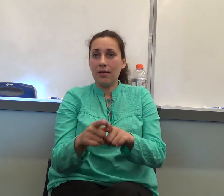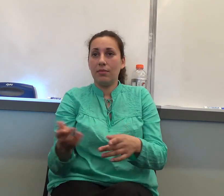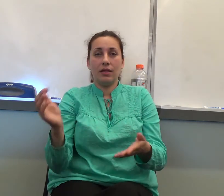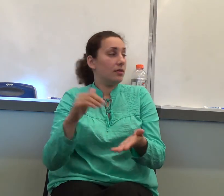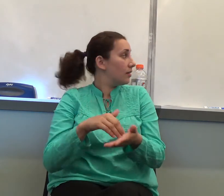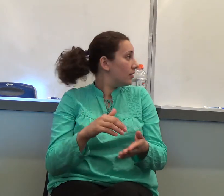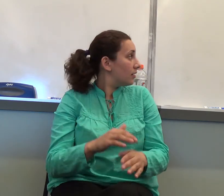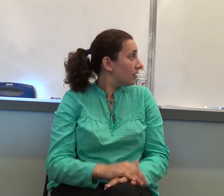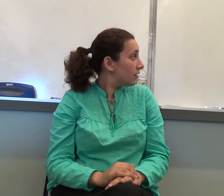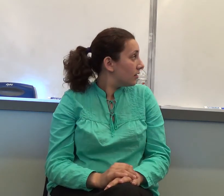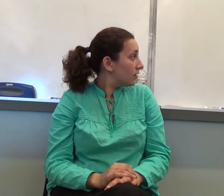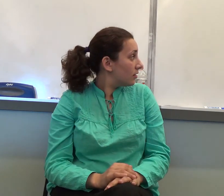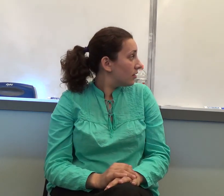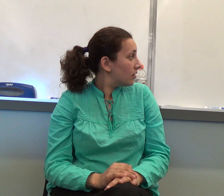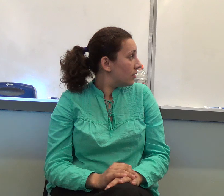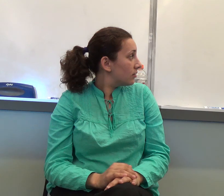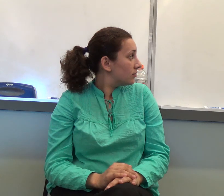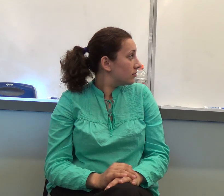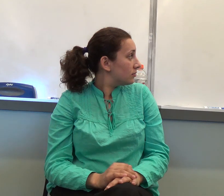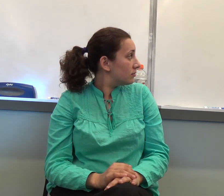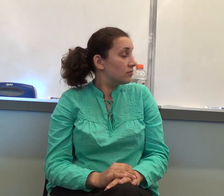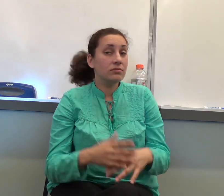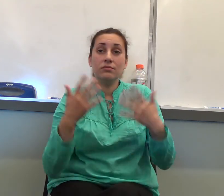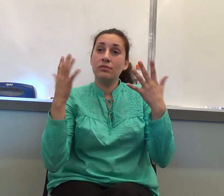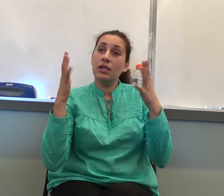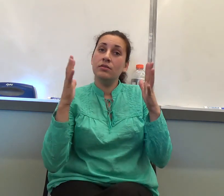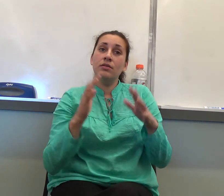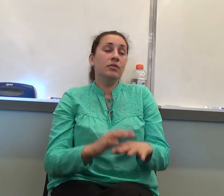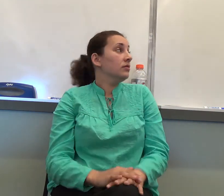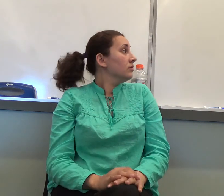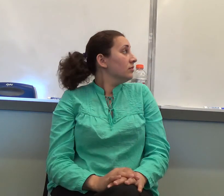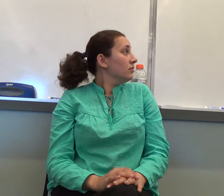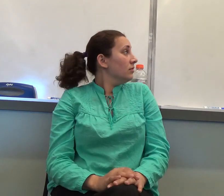and a 0, and that's it. So this number is 620.